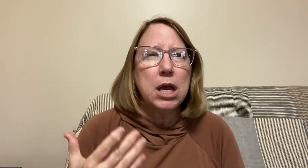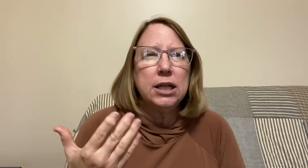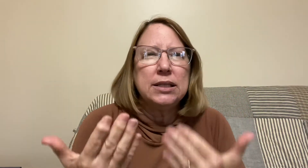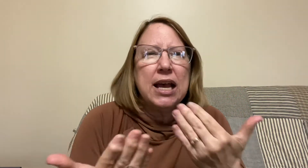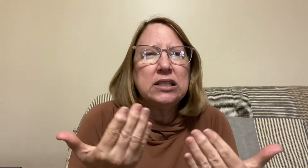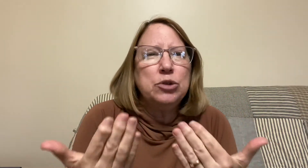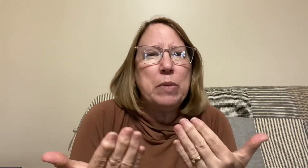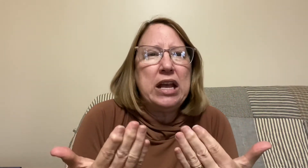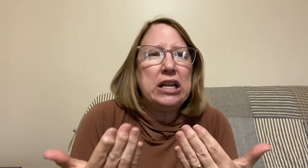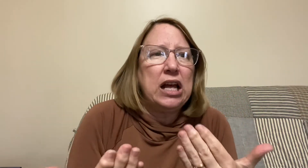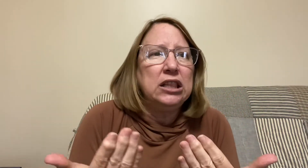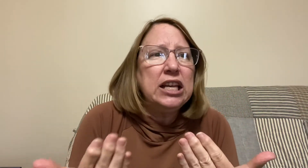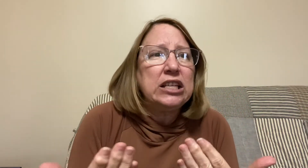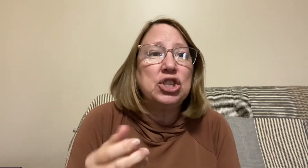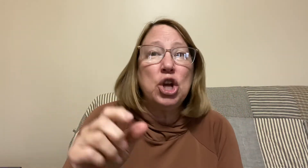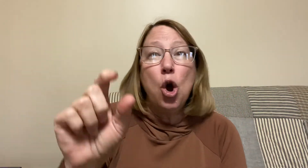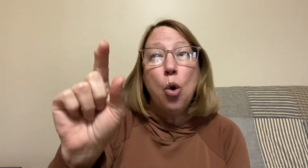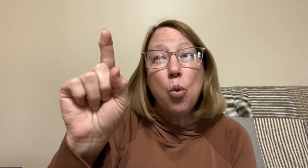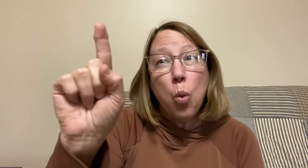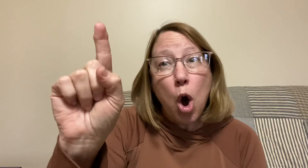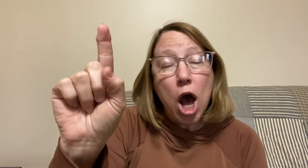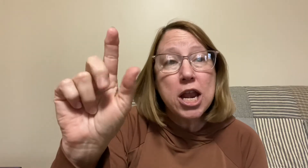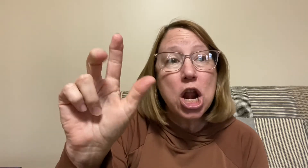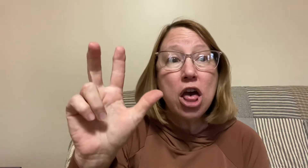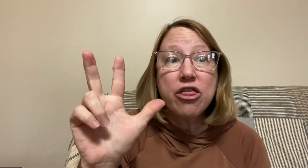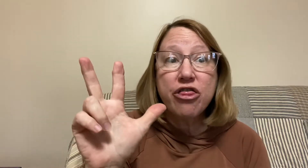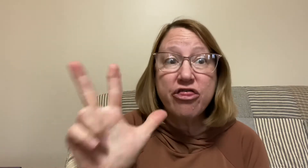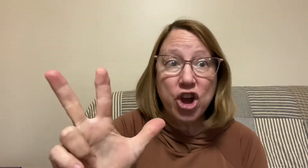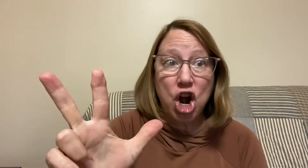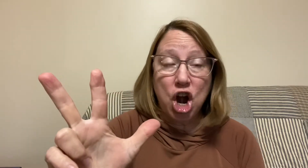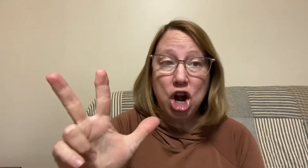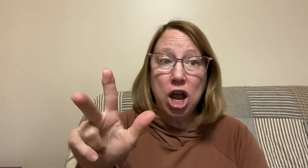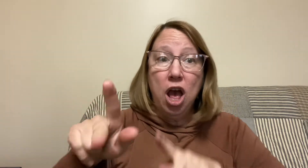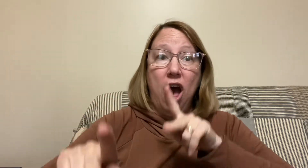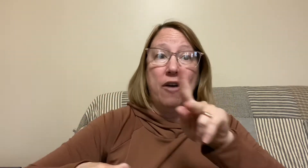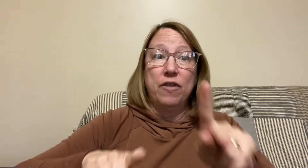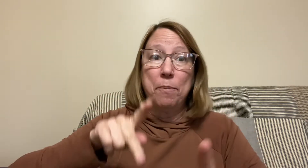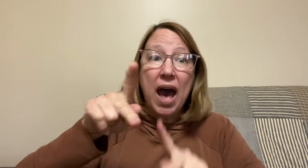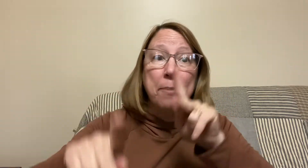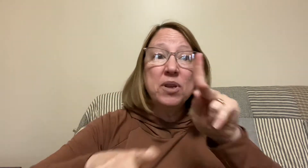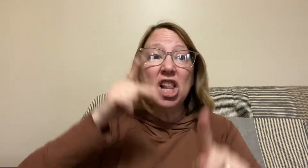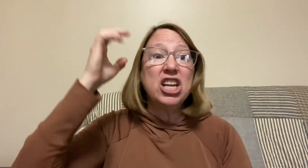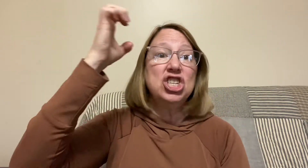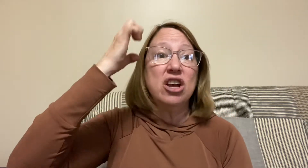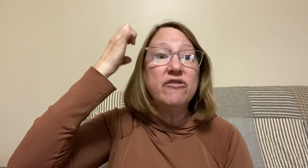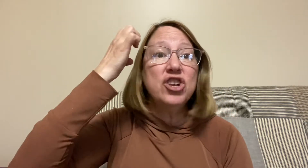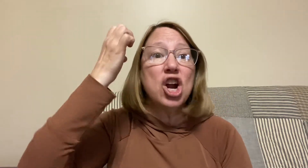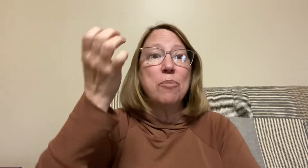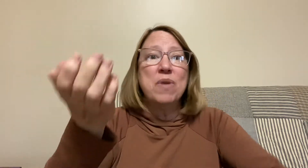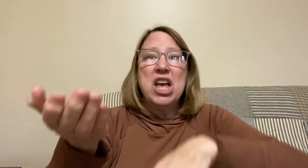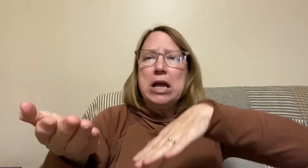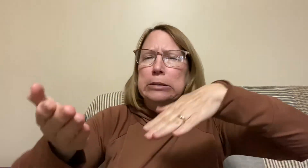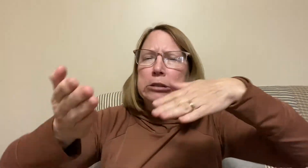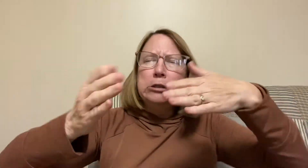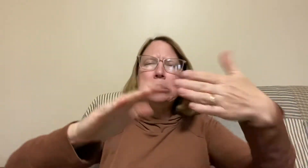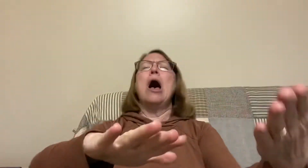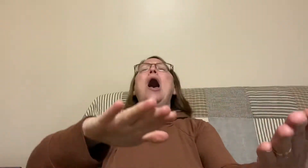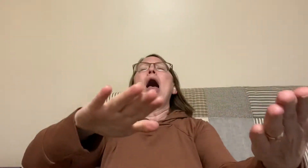the plague to Europe. The first outbreak was